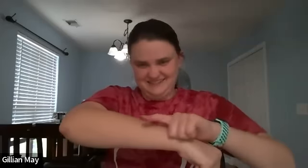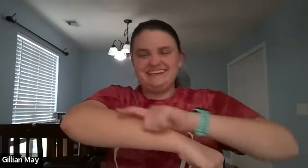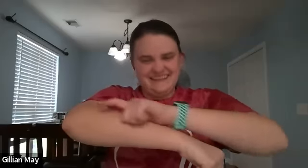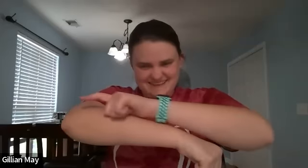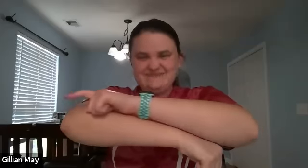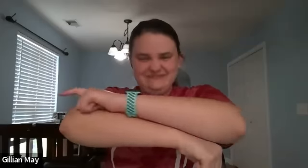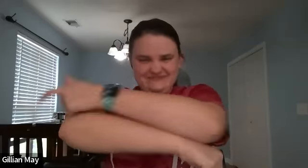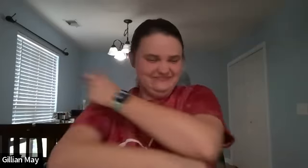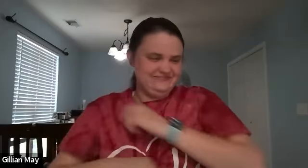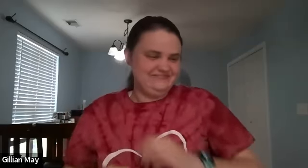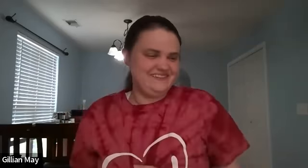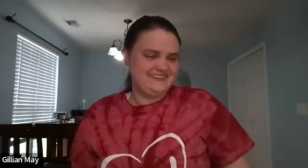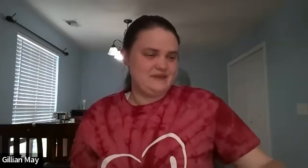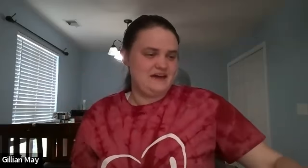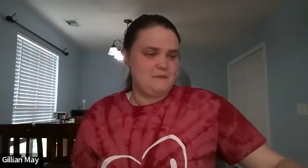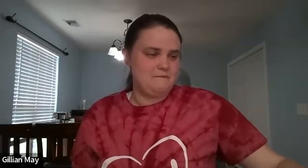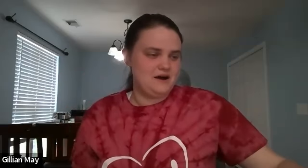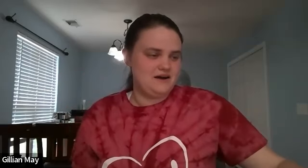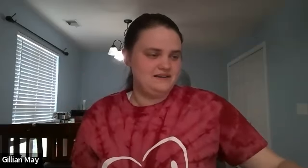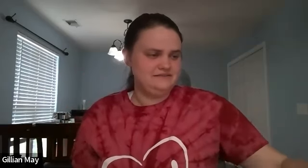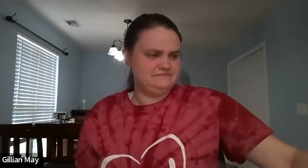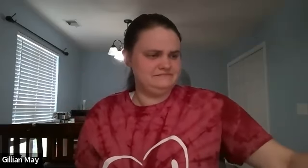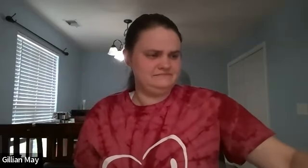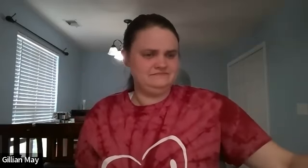Lizard. Yep. Then we have bug.